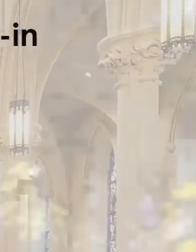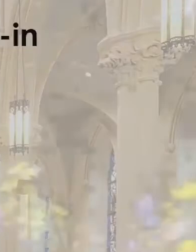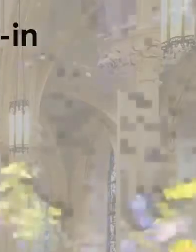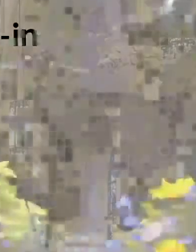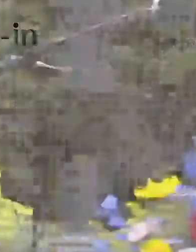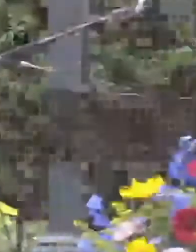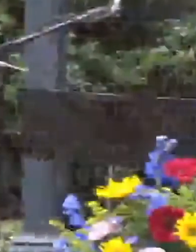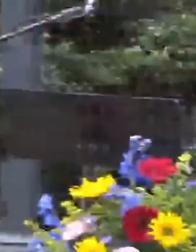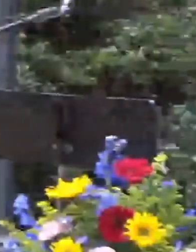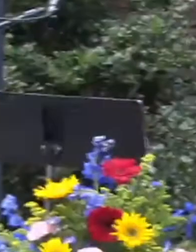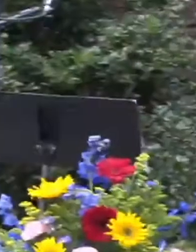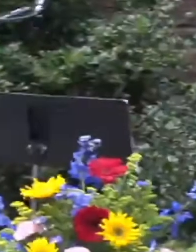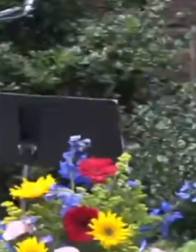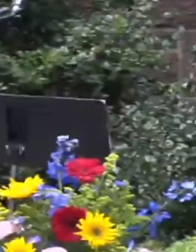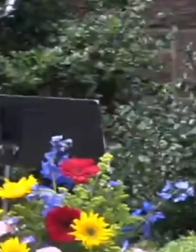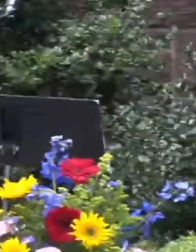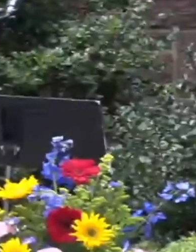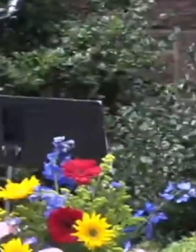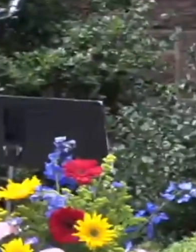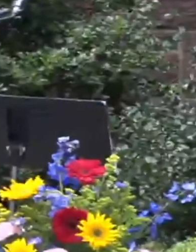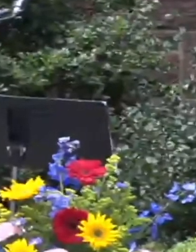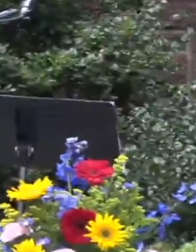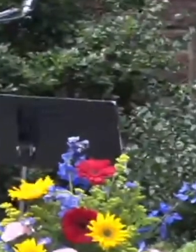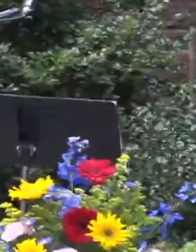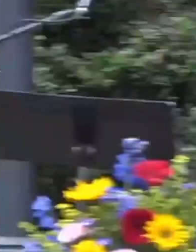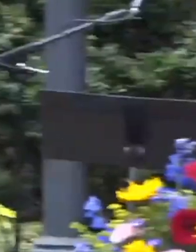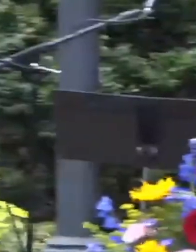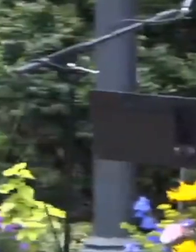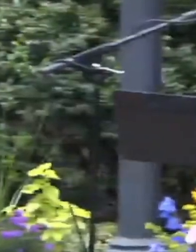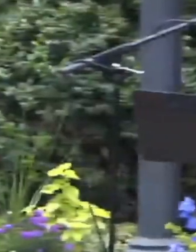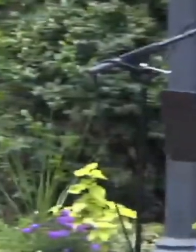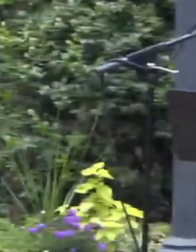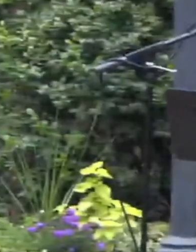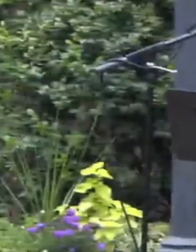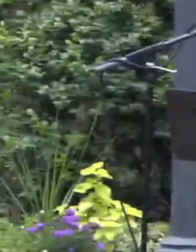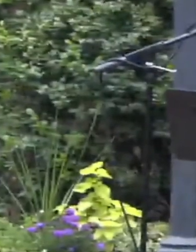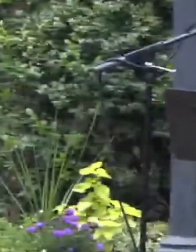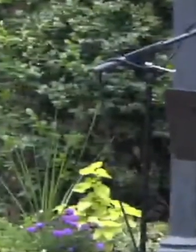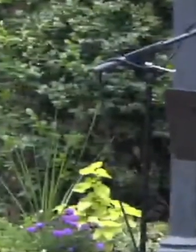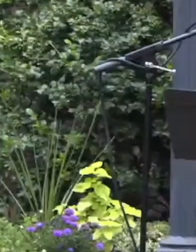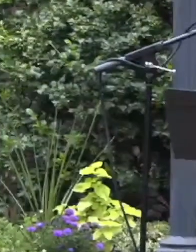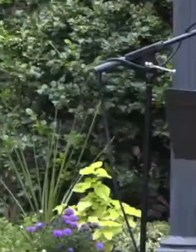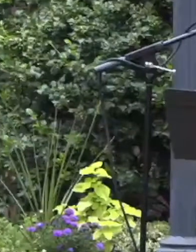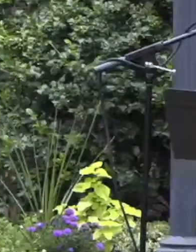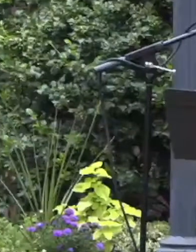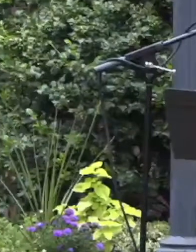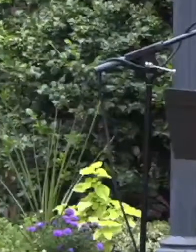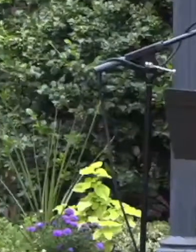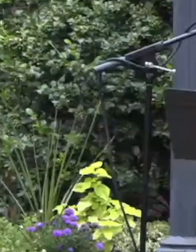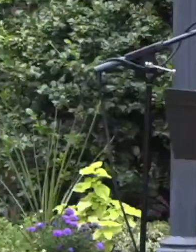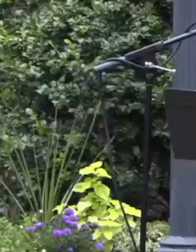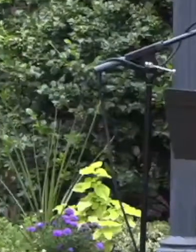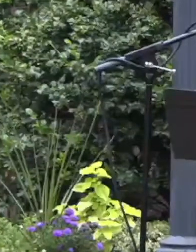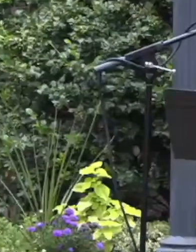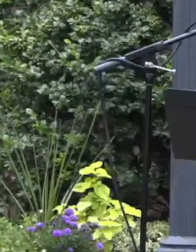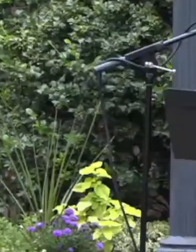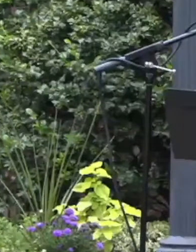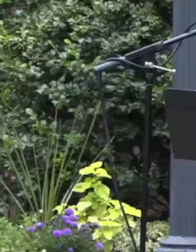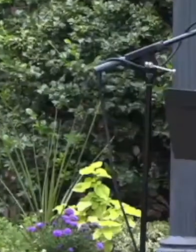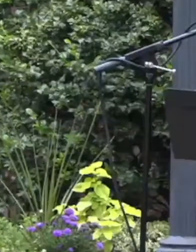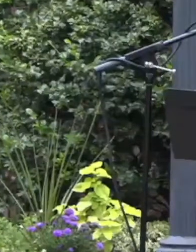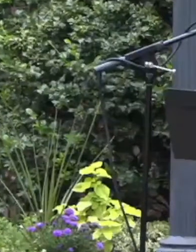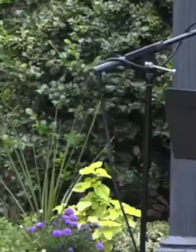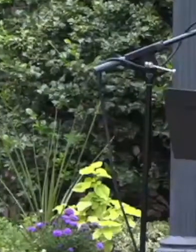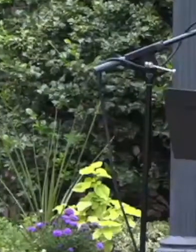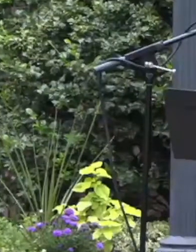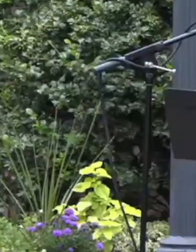do that now or do that later when you get home so that we know who was gathered here.